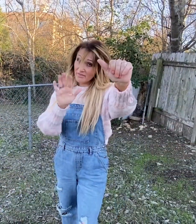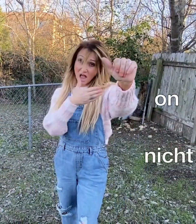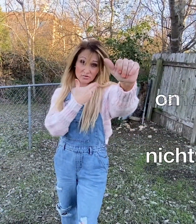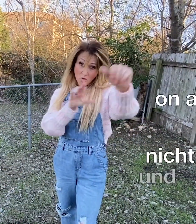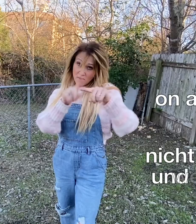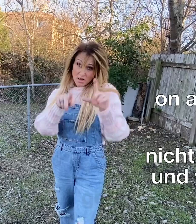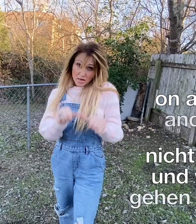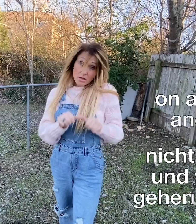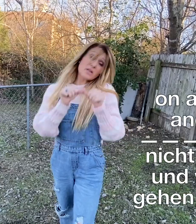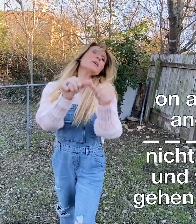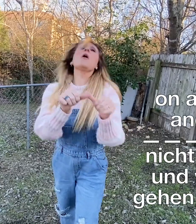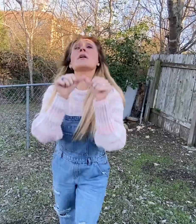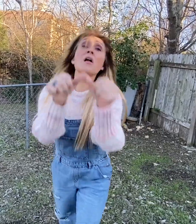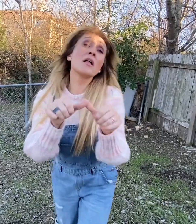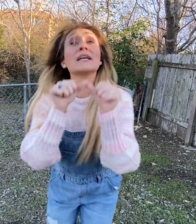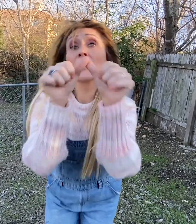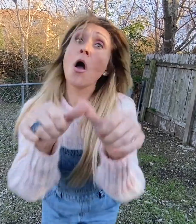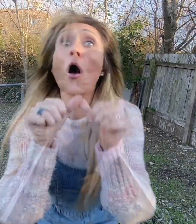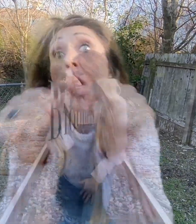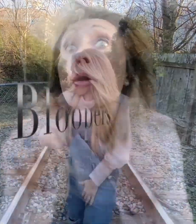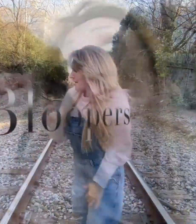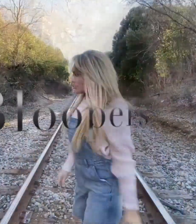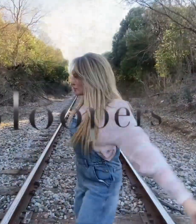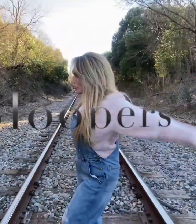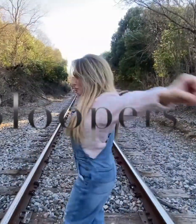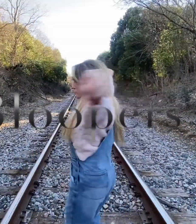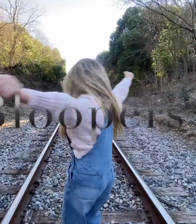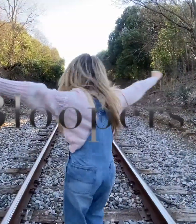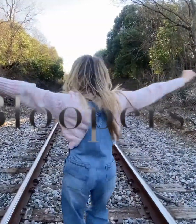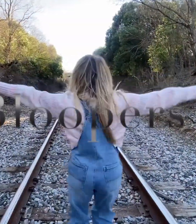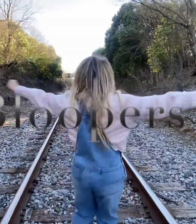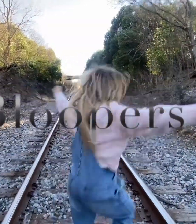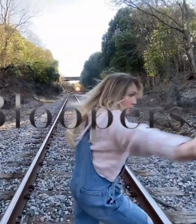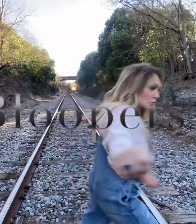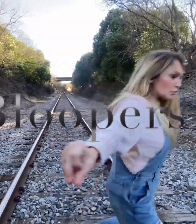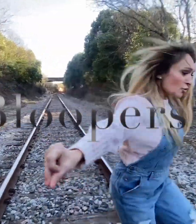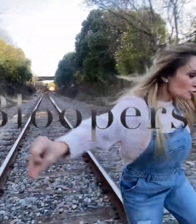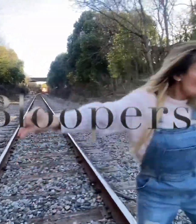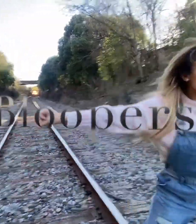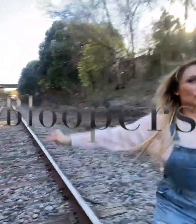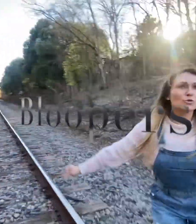Do do do do do do do do do do.